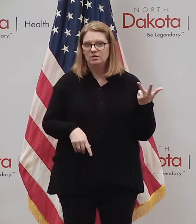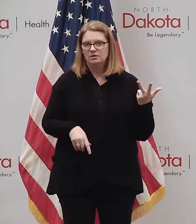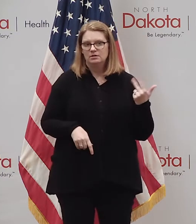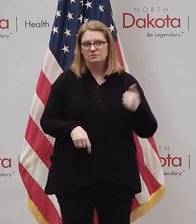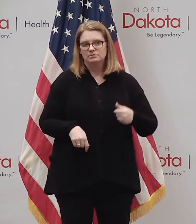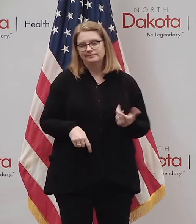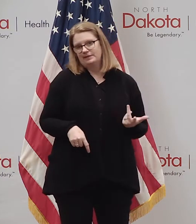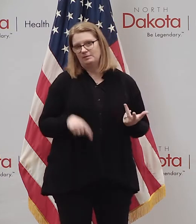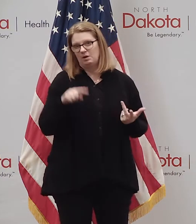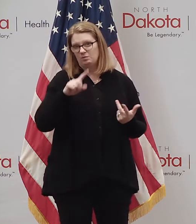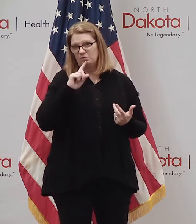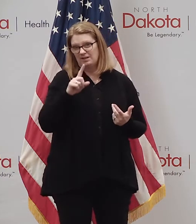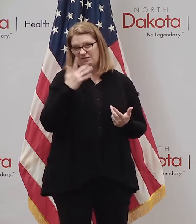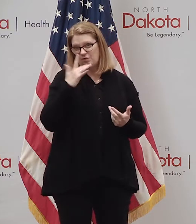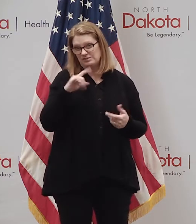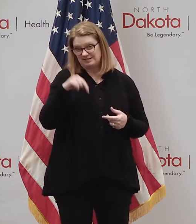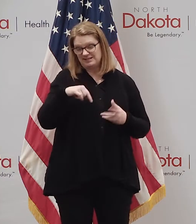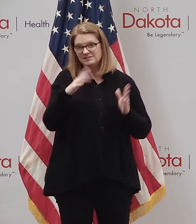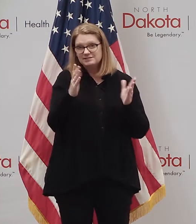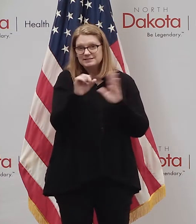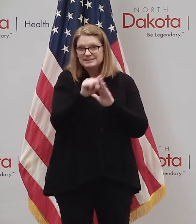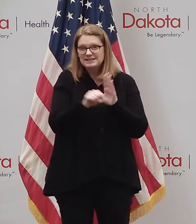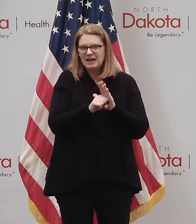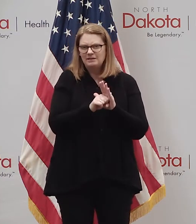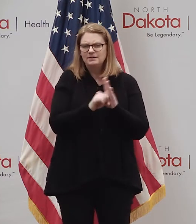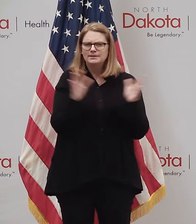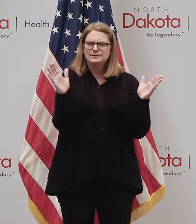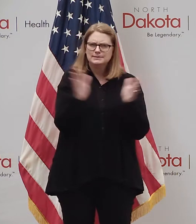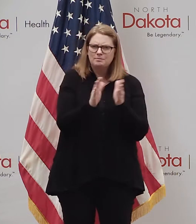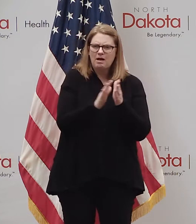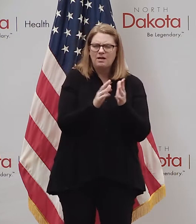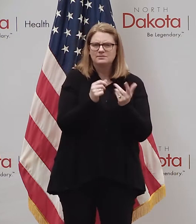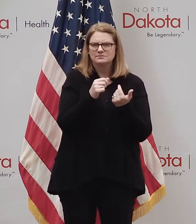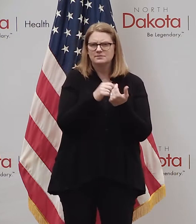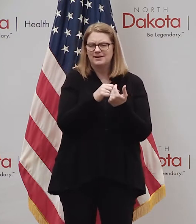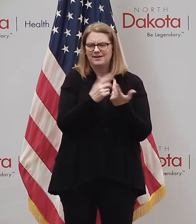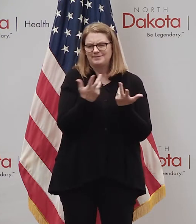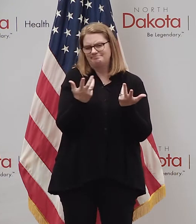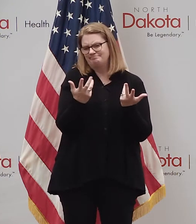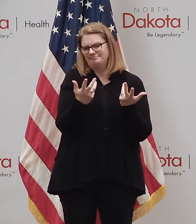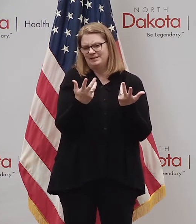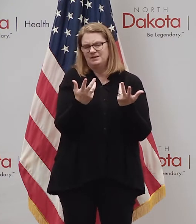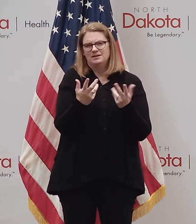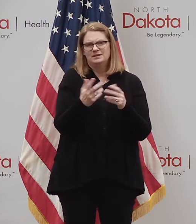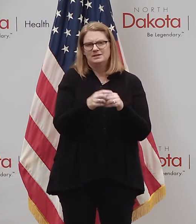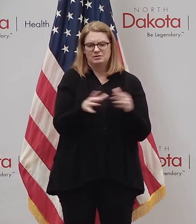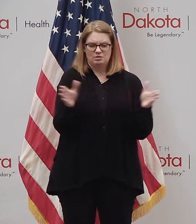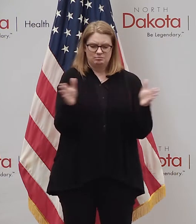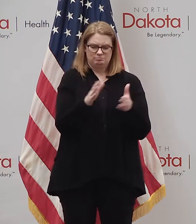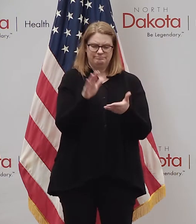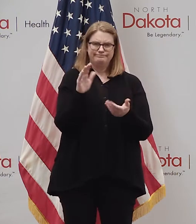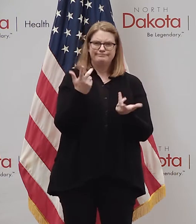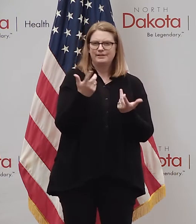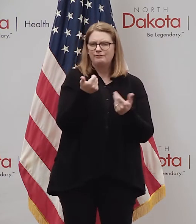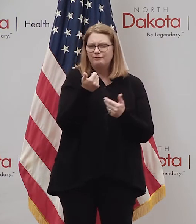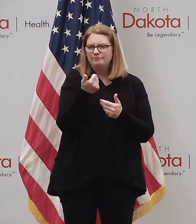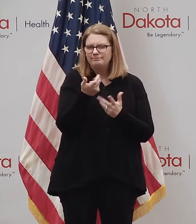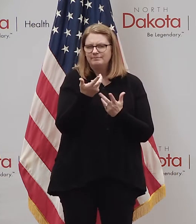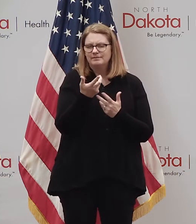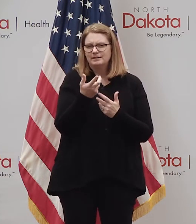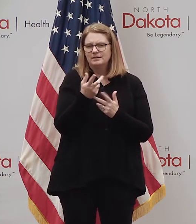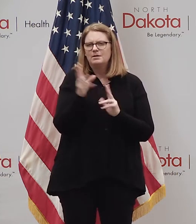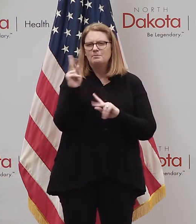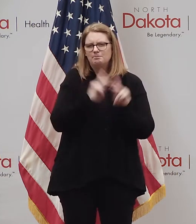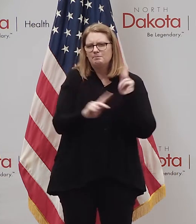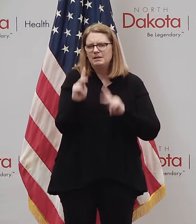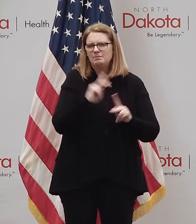probably fortunate in a smaller state where people. Fewer numbers of people, and people have a better sense of